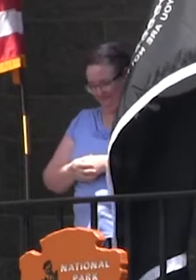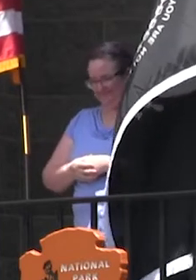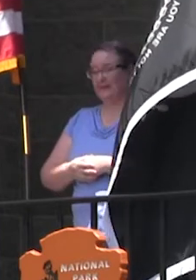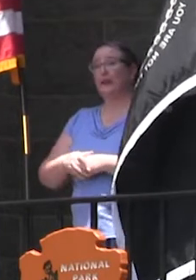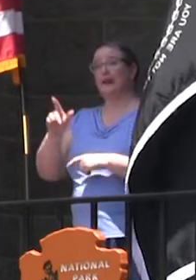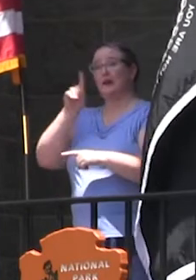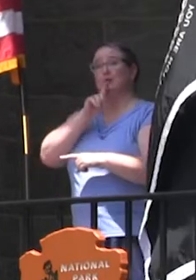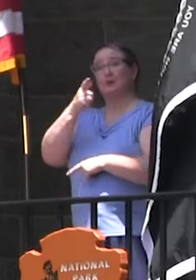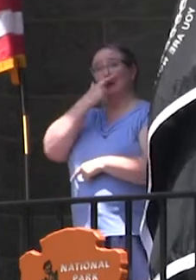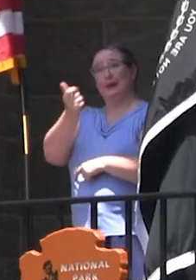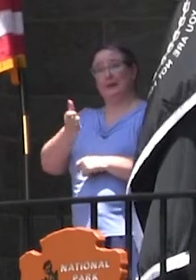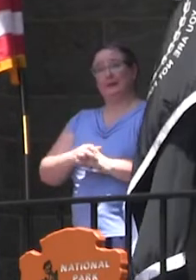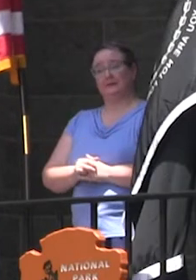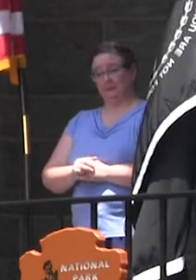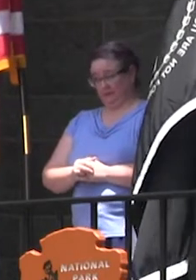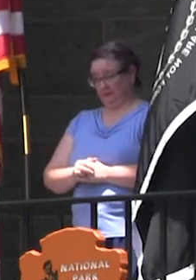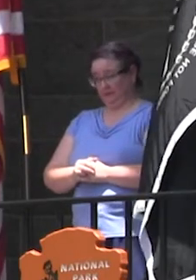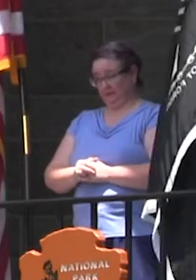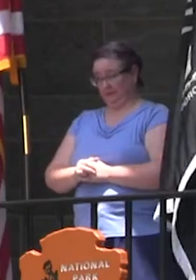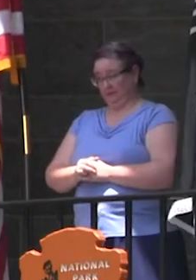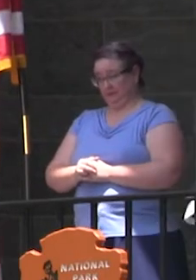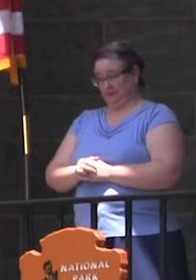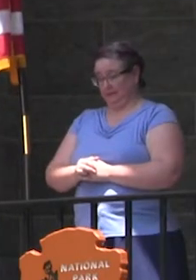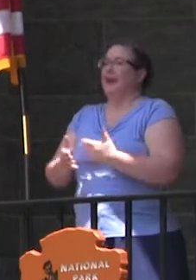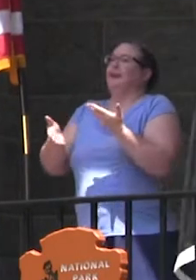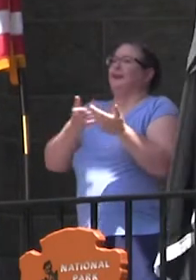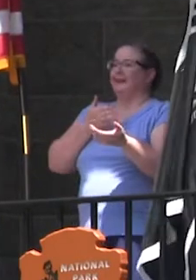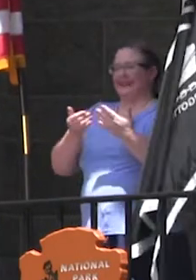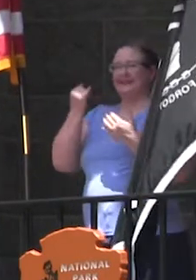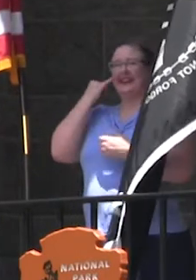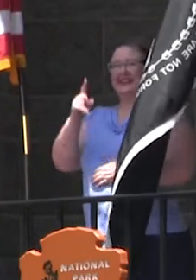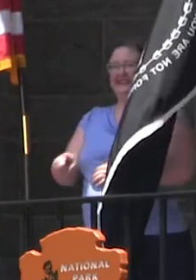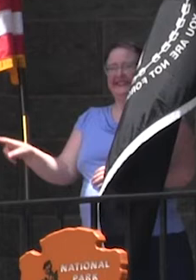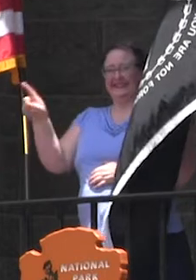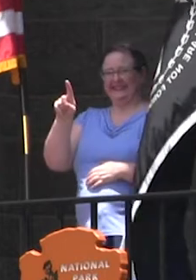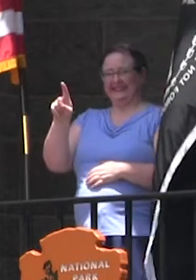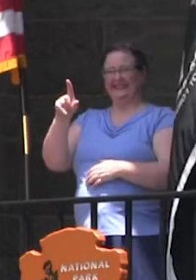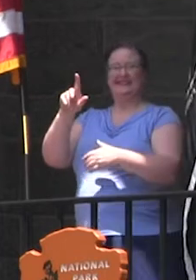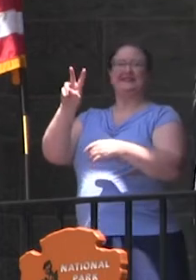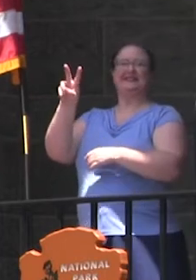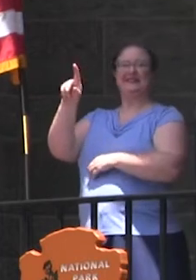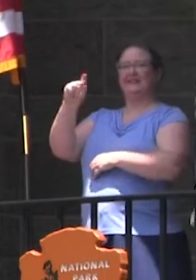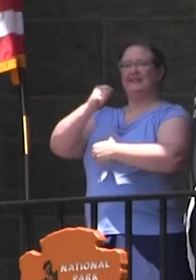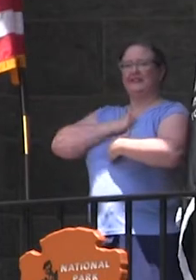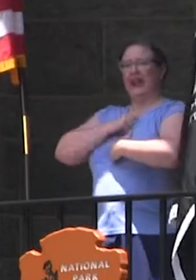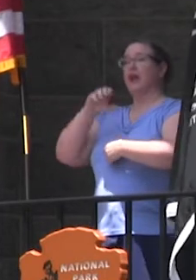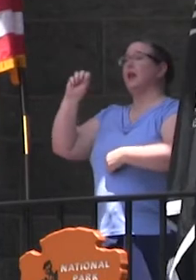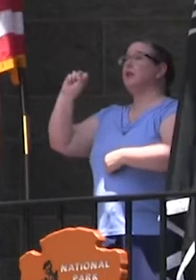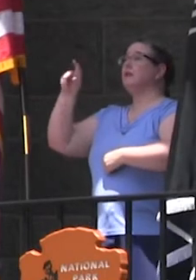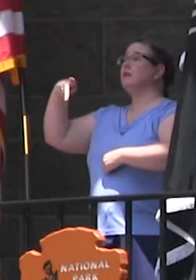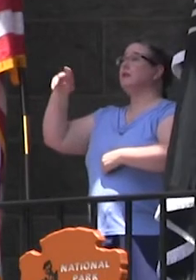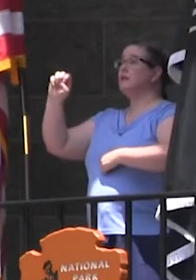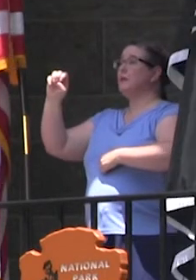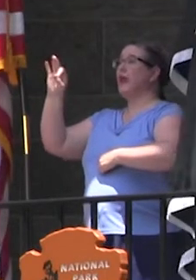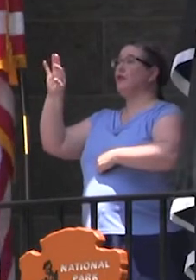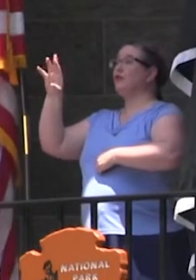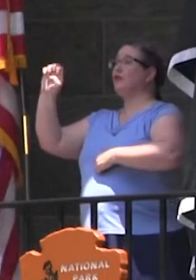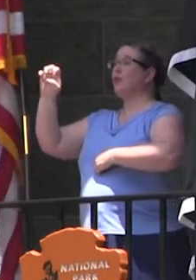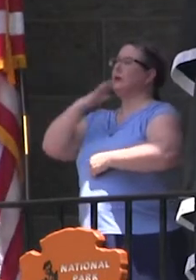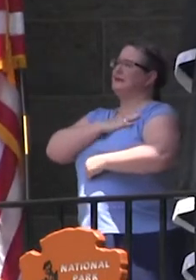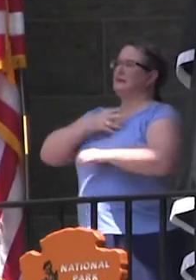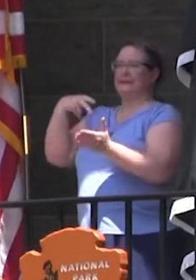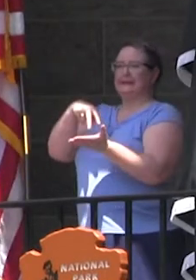gonna be interesting. But anyway, if you are a veteran of the Space Force, please